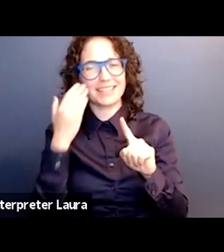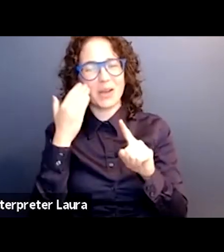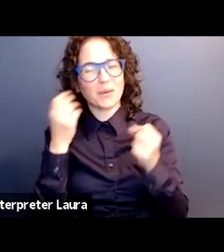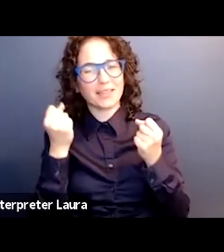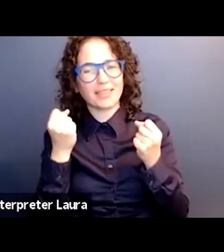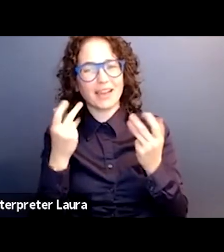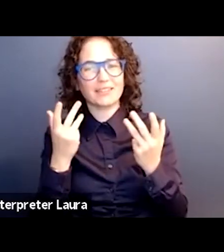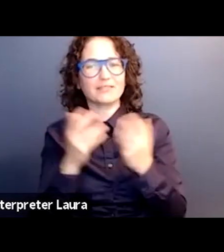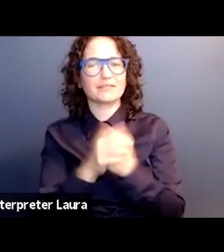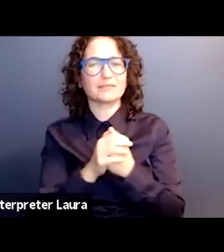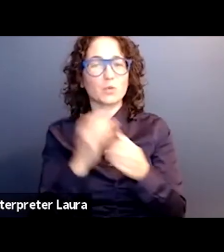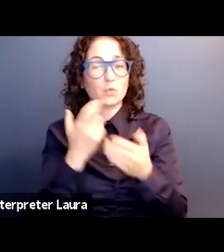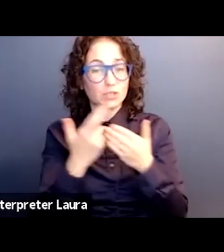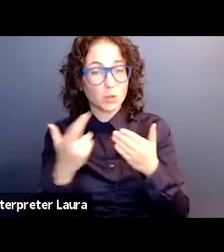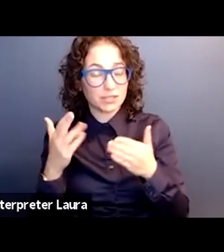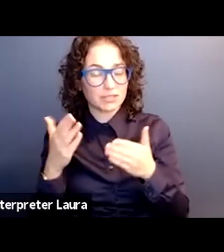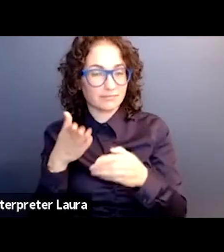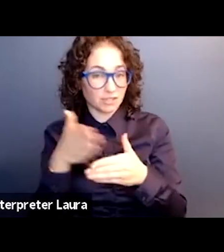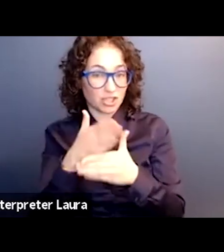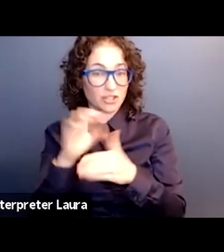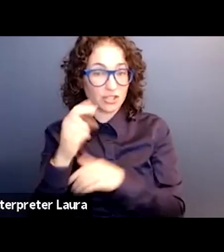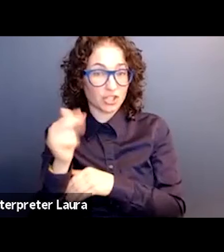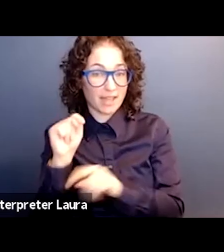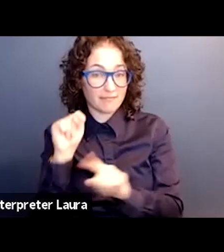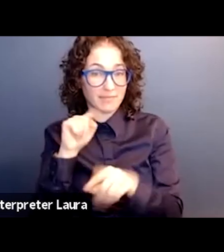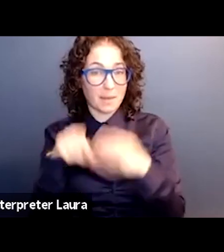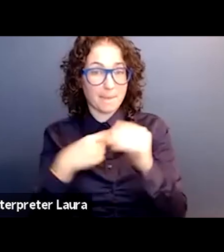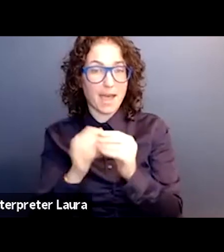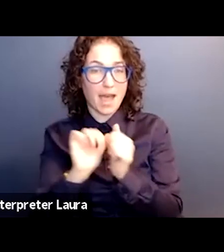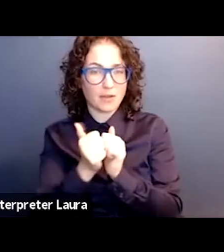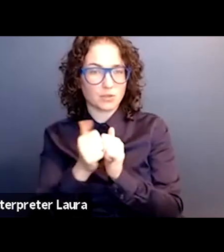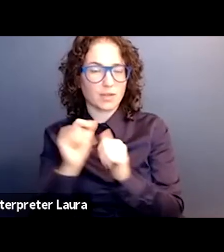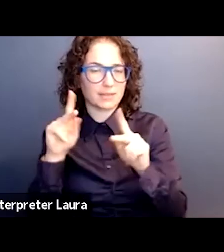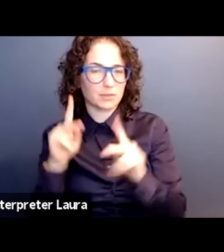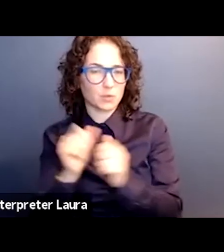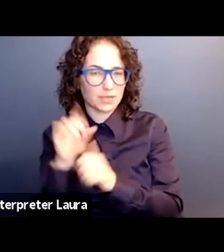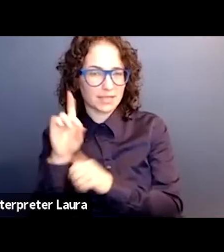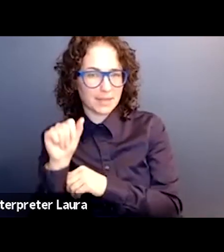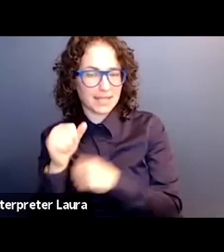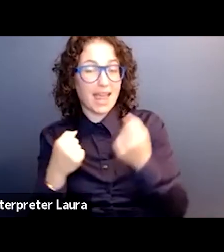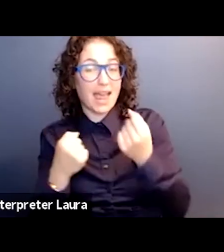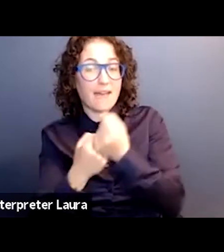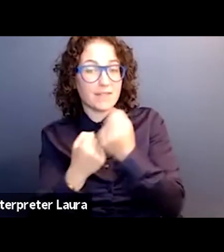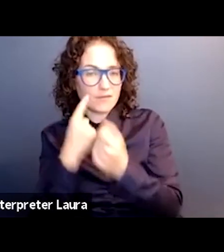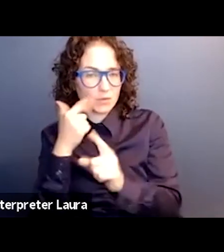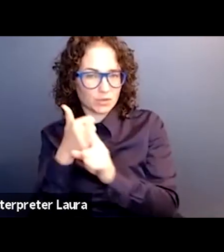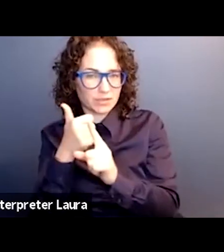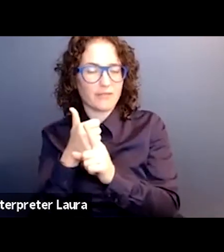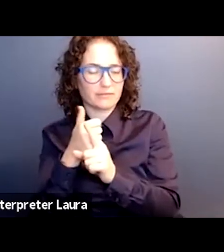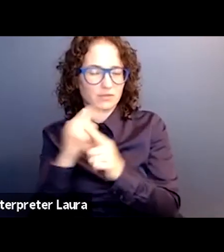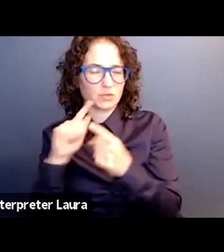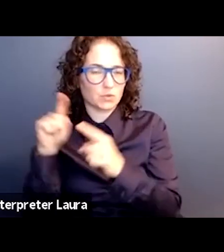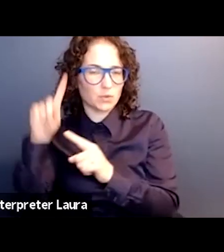lot of resources shared in the chat, I should say, about how to, as a person with disabilities, advocate for yourself to the